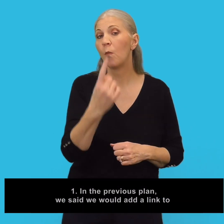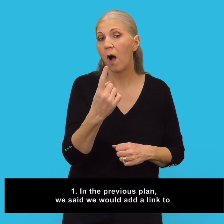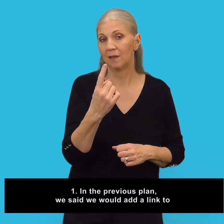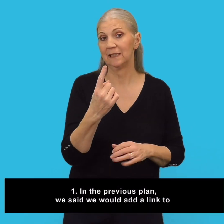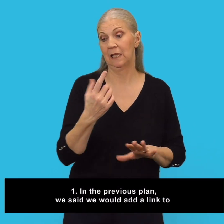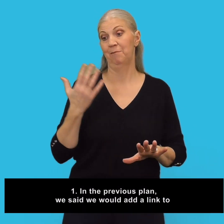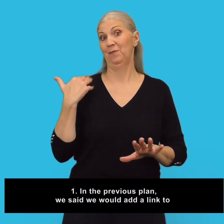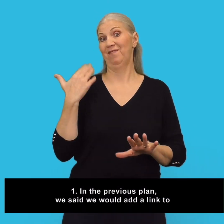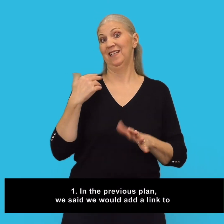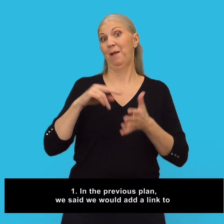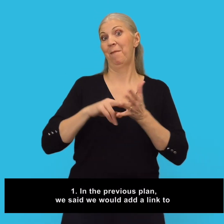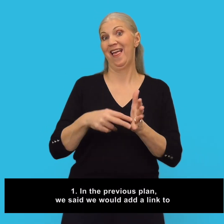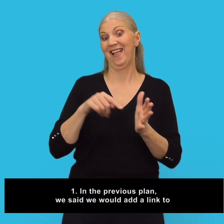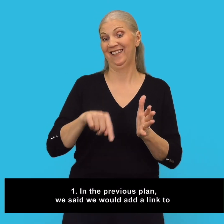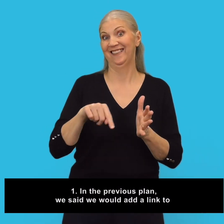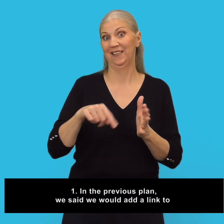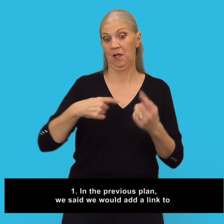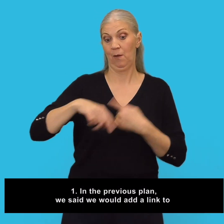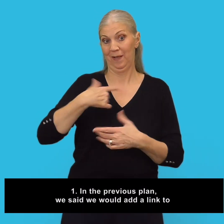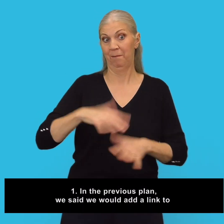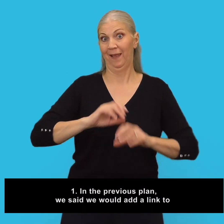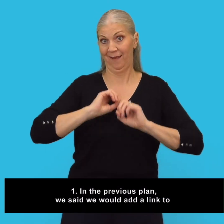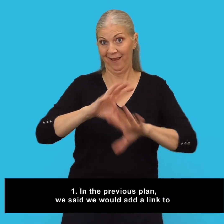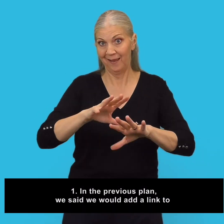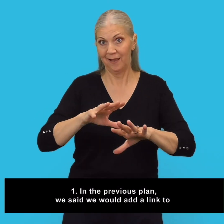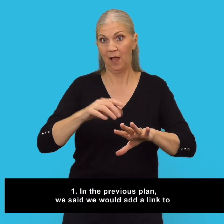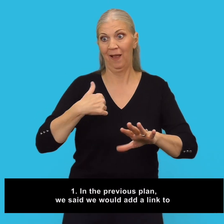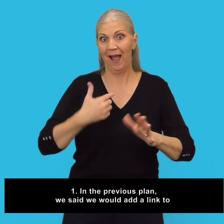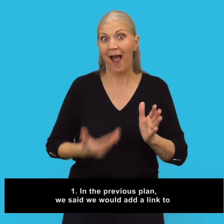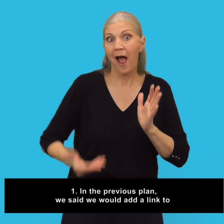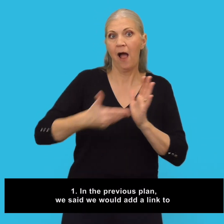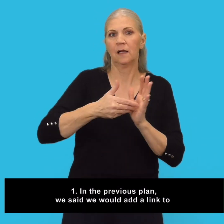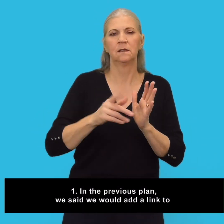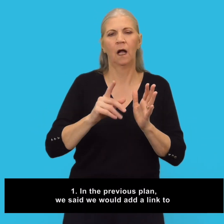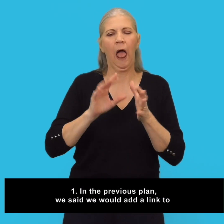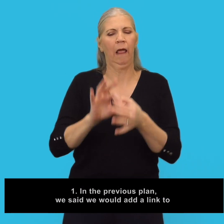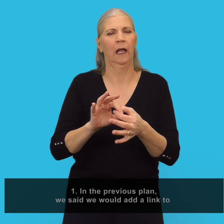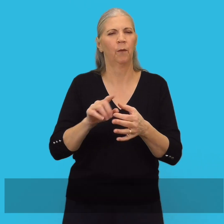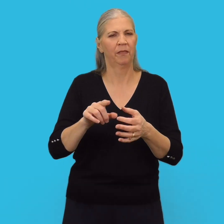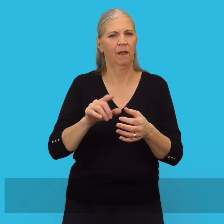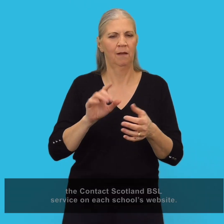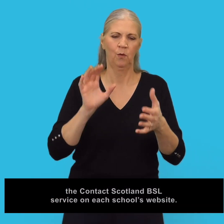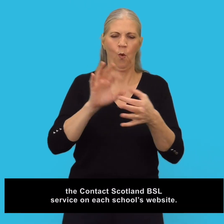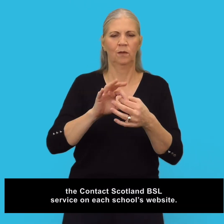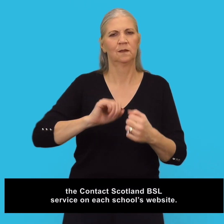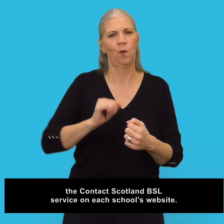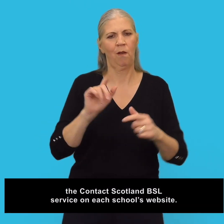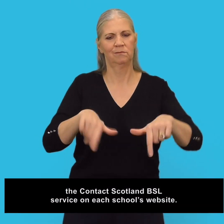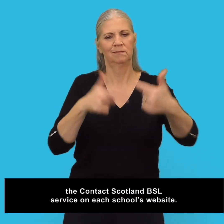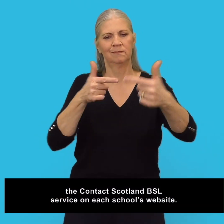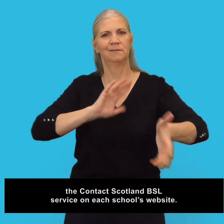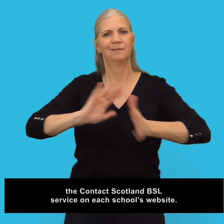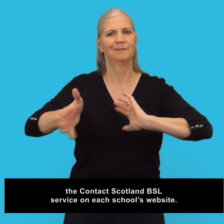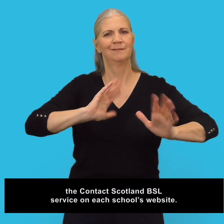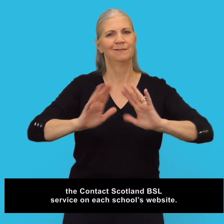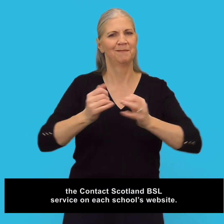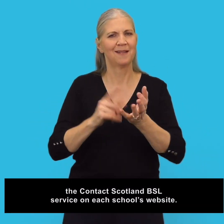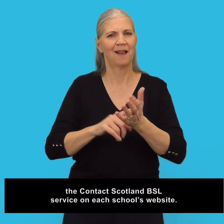Number 1. In the previous plan, we said we would add a link to the Contact Scotland BSL